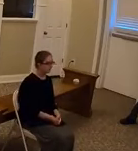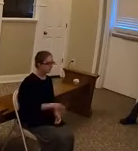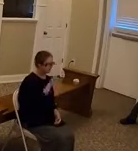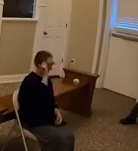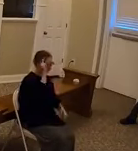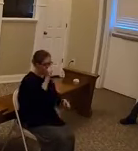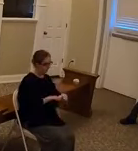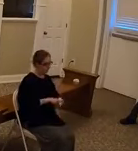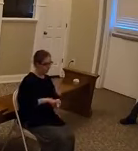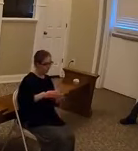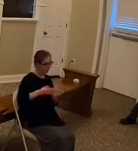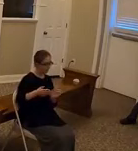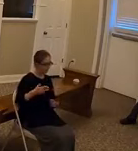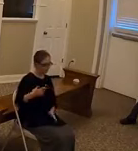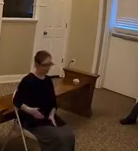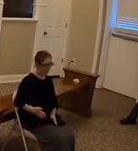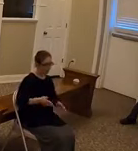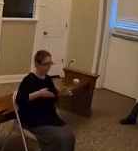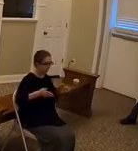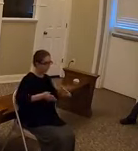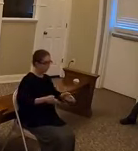he was sitting on the side of the road.